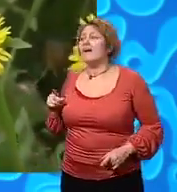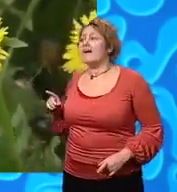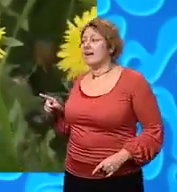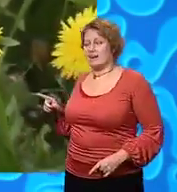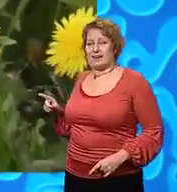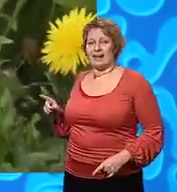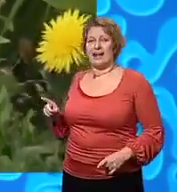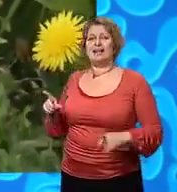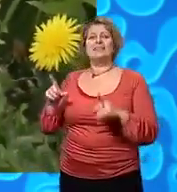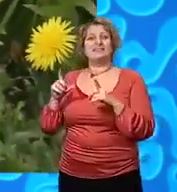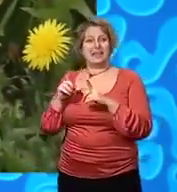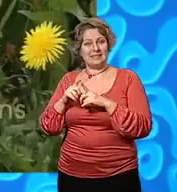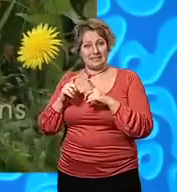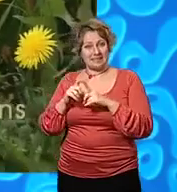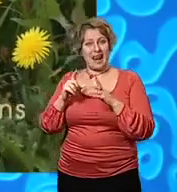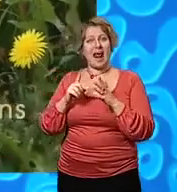We're